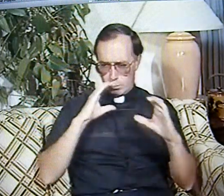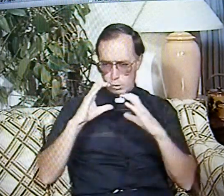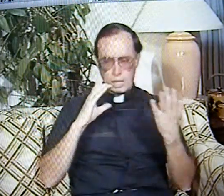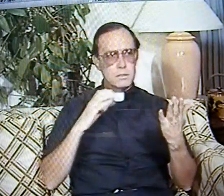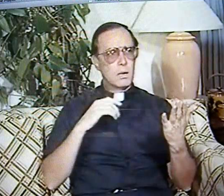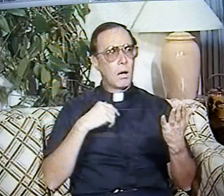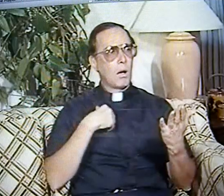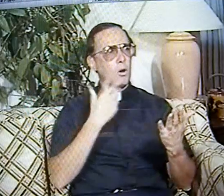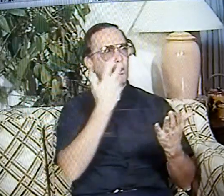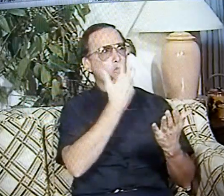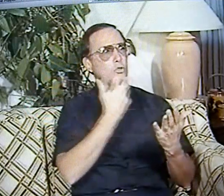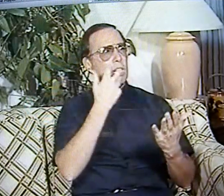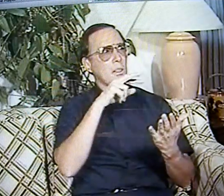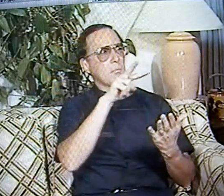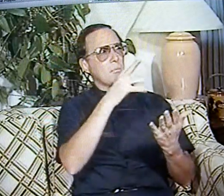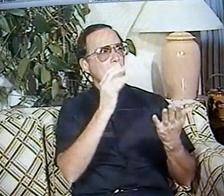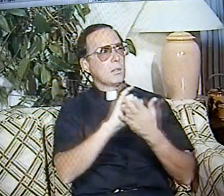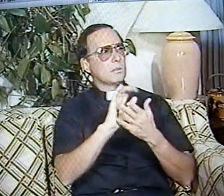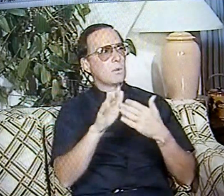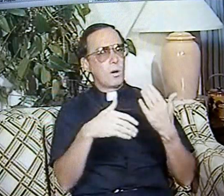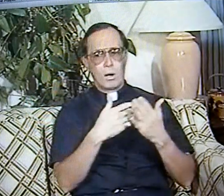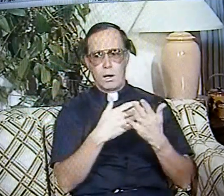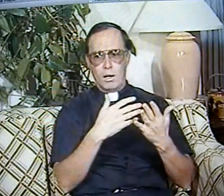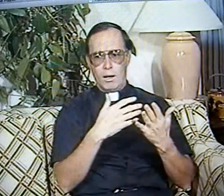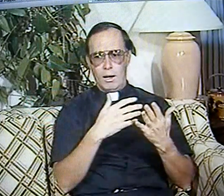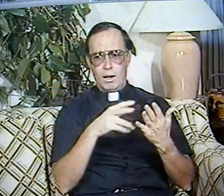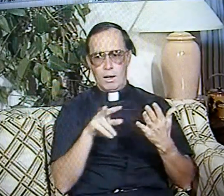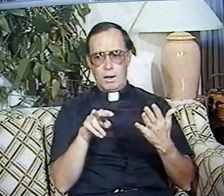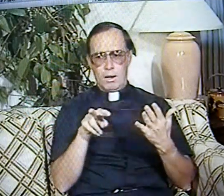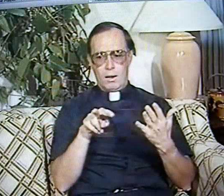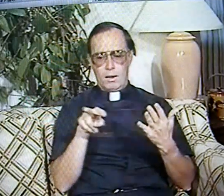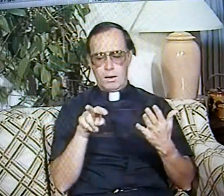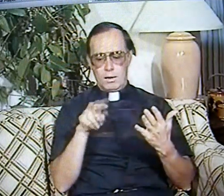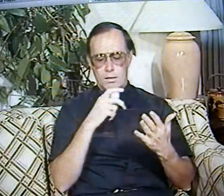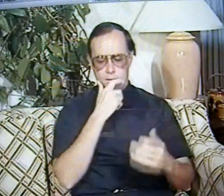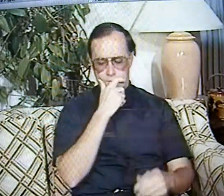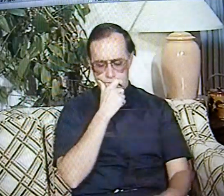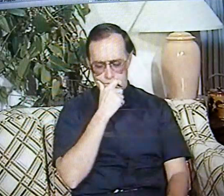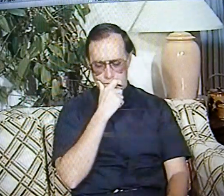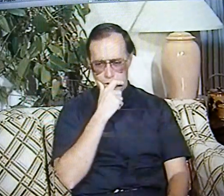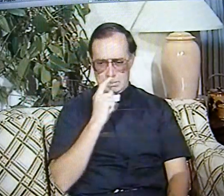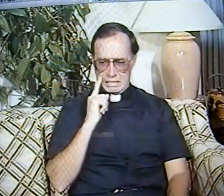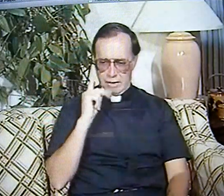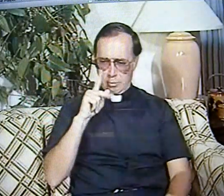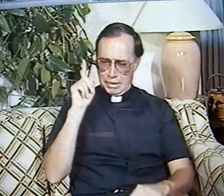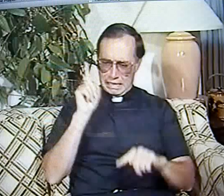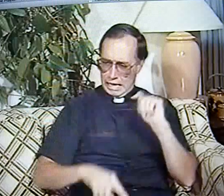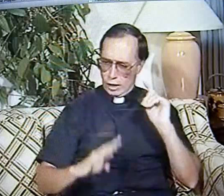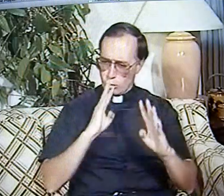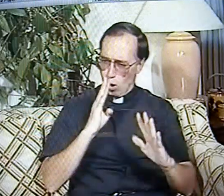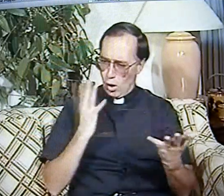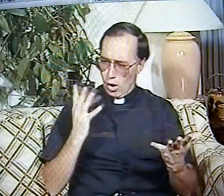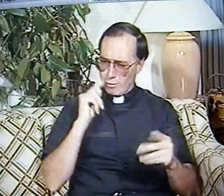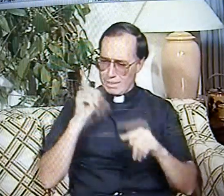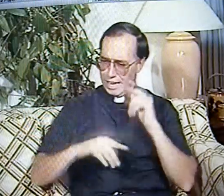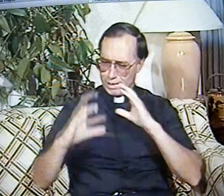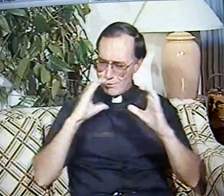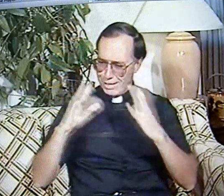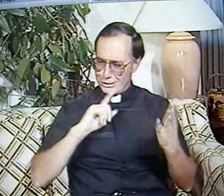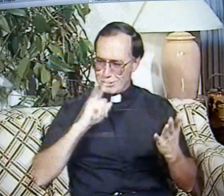said? I said, yes. And he said, but I thought you couldn't communicate. You're reading my lips? I didn't